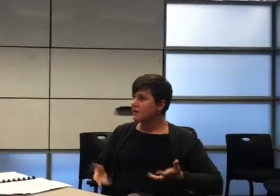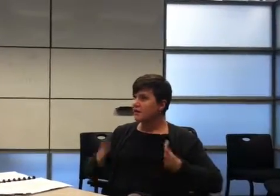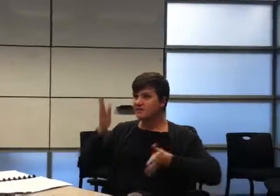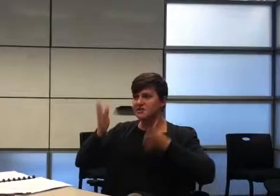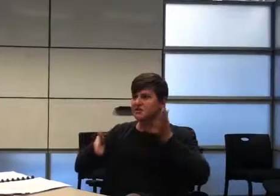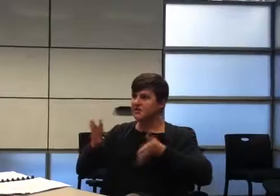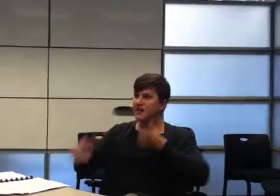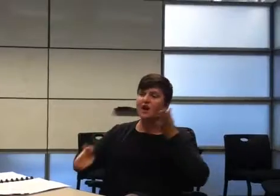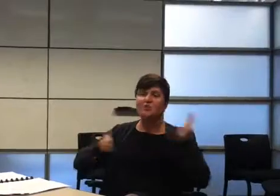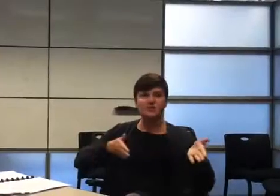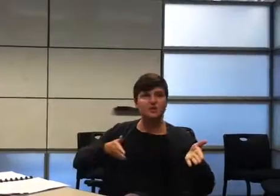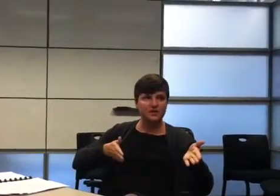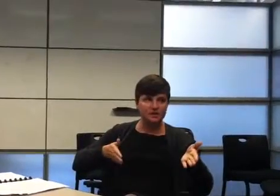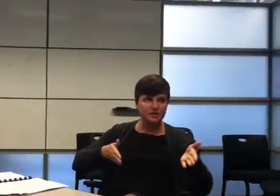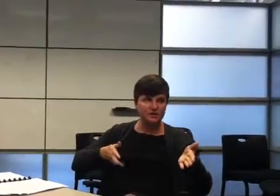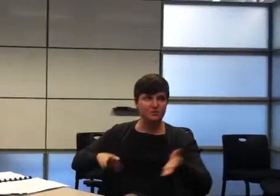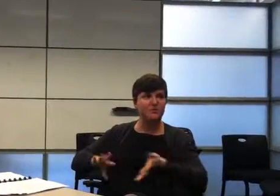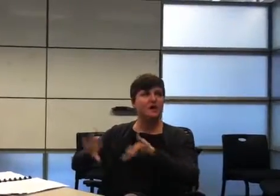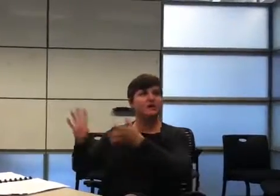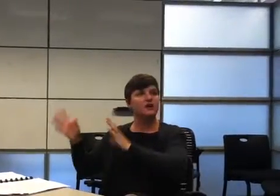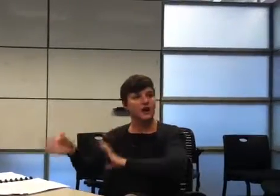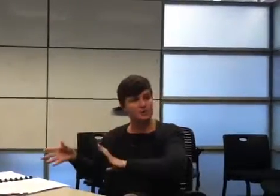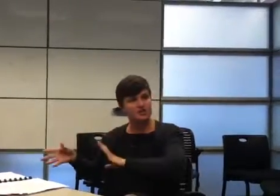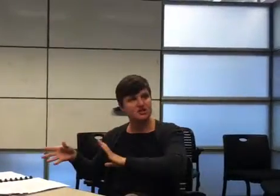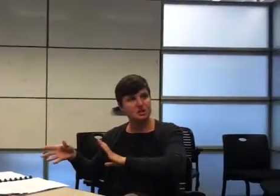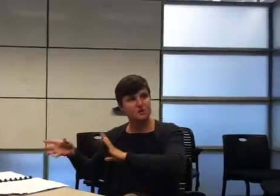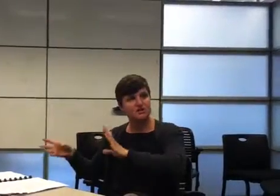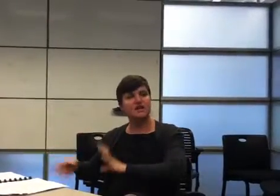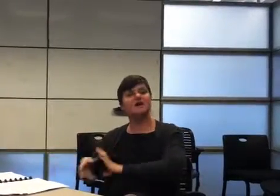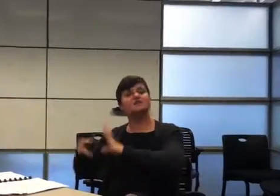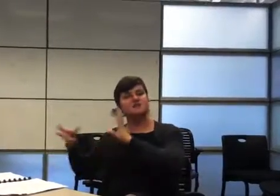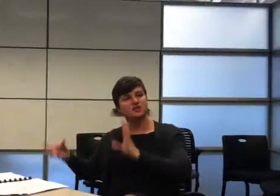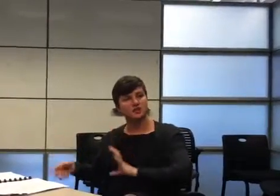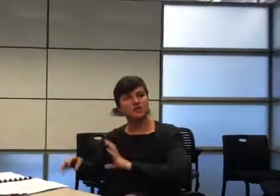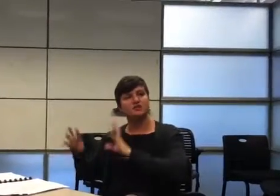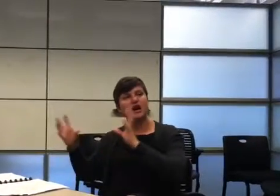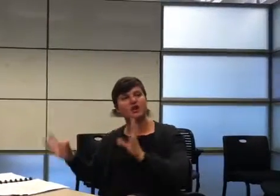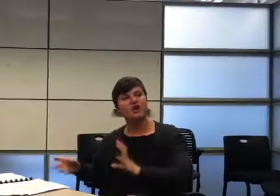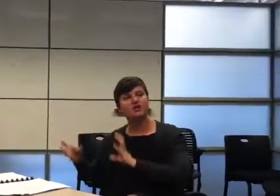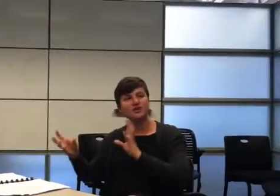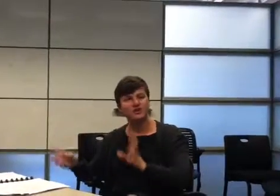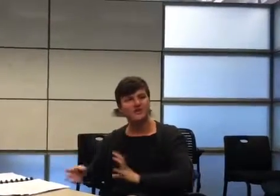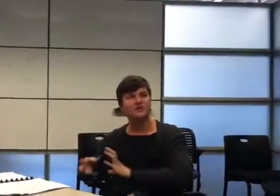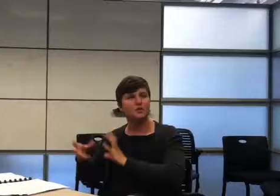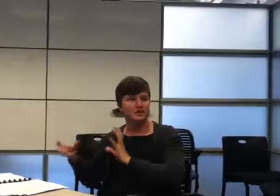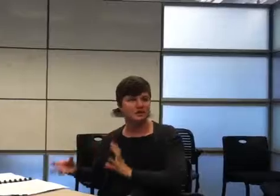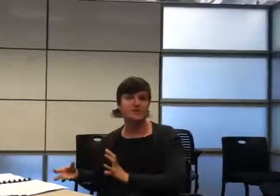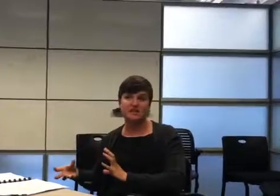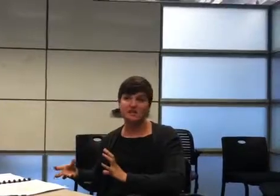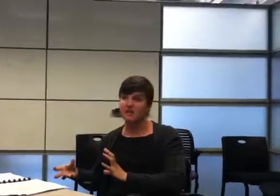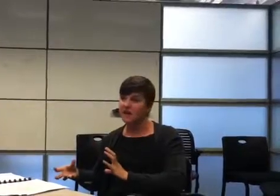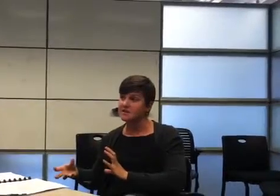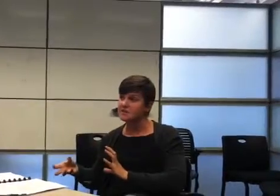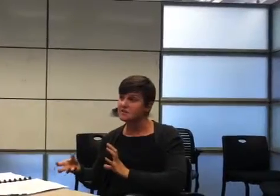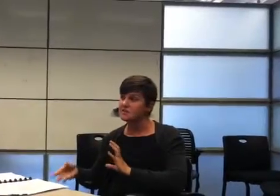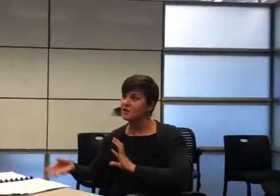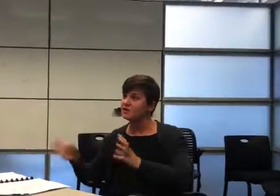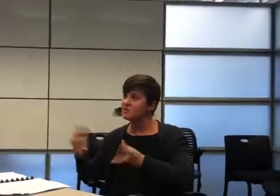Yeah, it's just kind of how much I want them to do to prepare, or how much I want to have to start with, or how concretely I think we need to begin the class. So